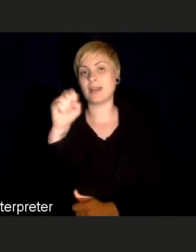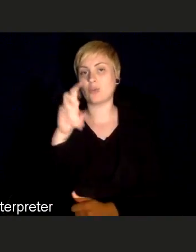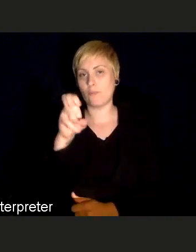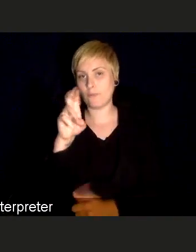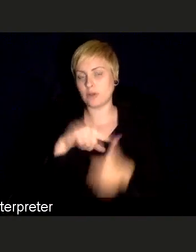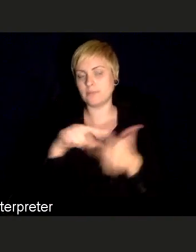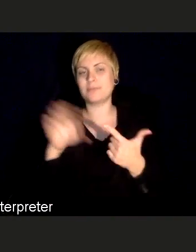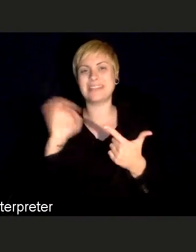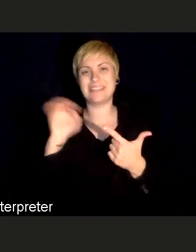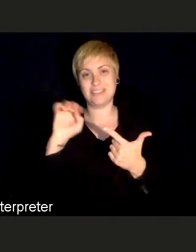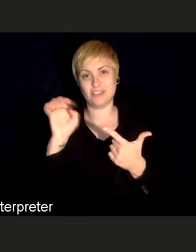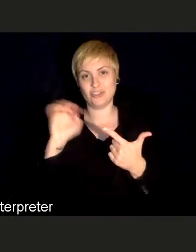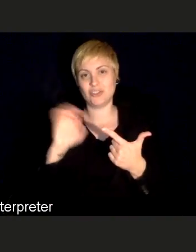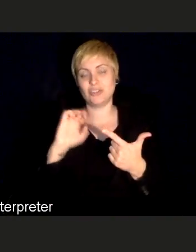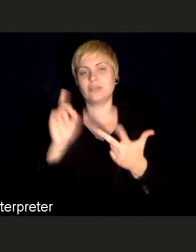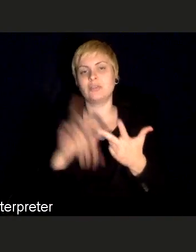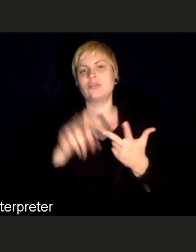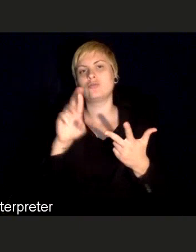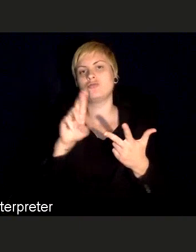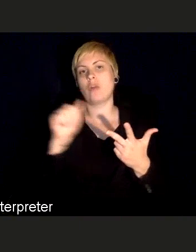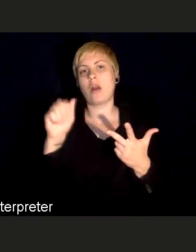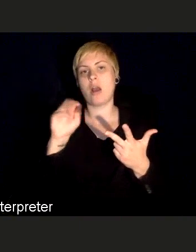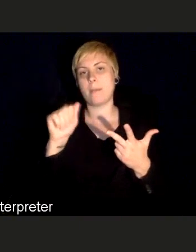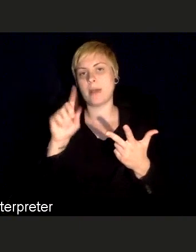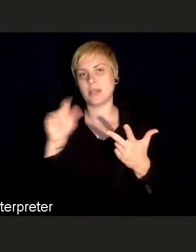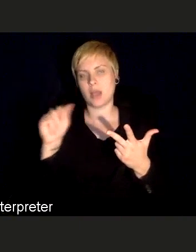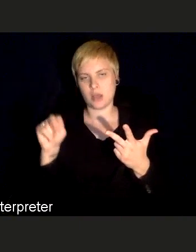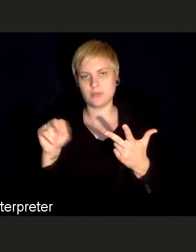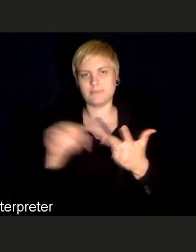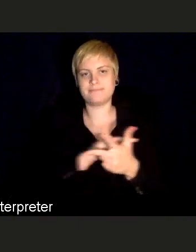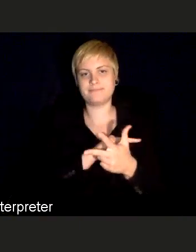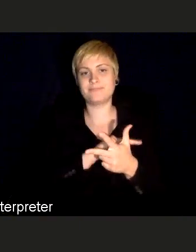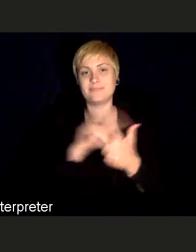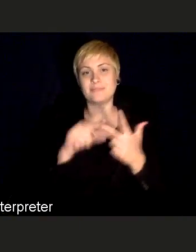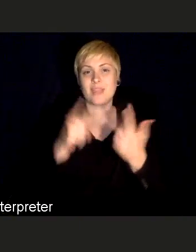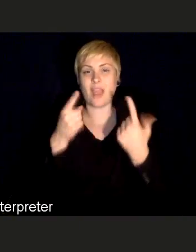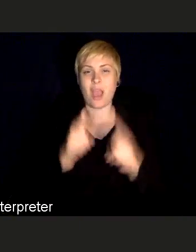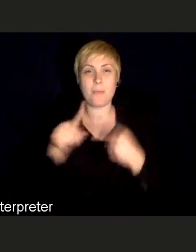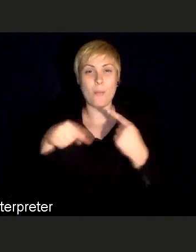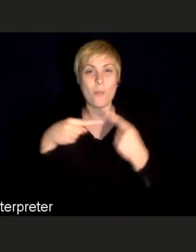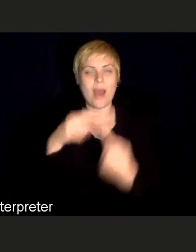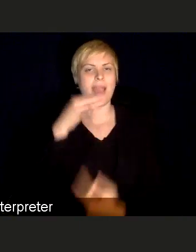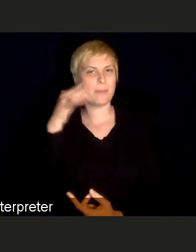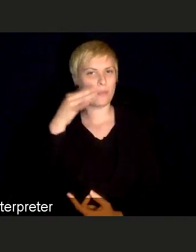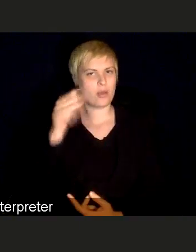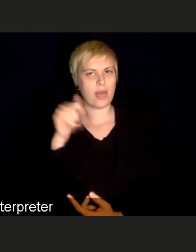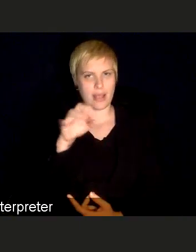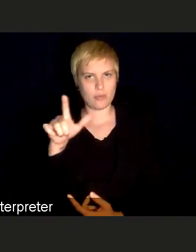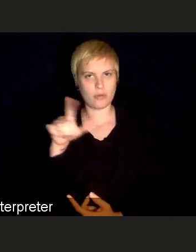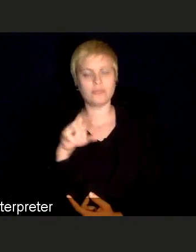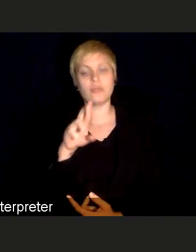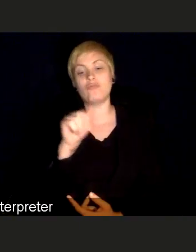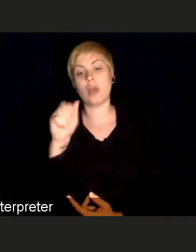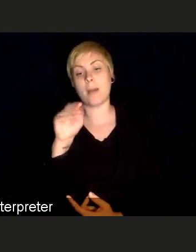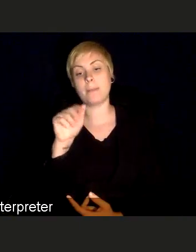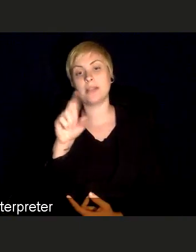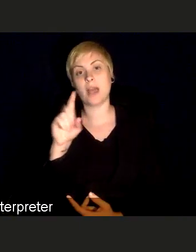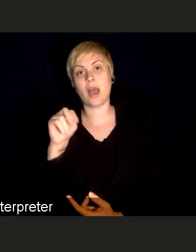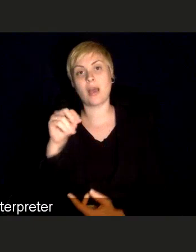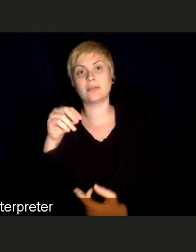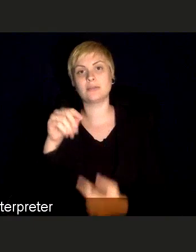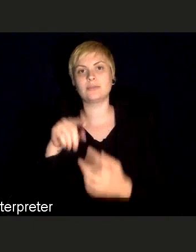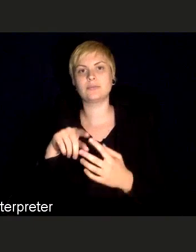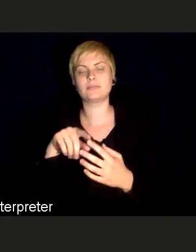Easter, we have Ramadan. All of those are taking place in April. Ramadan goes into May. Please be